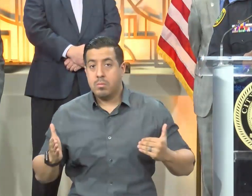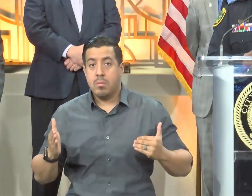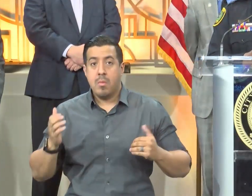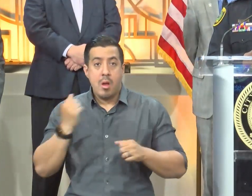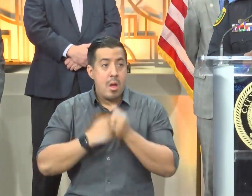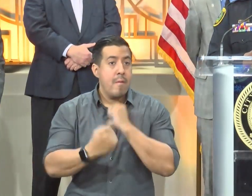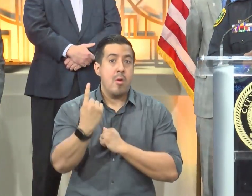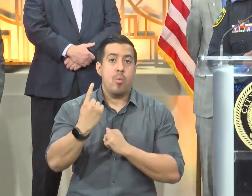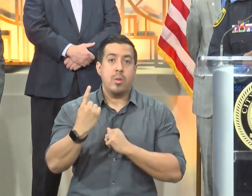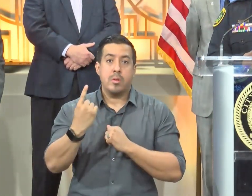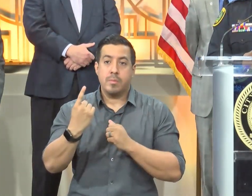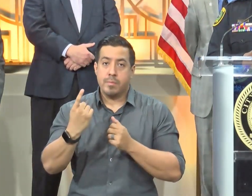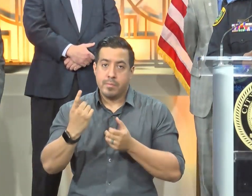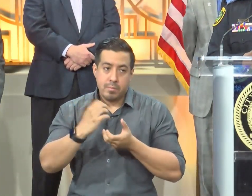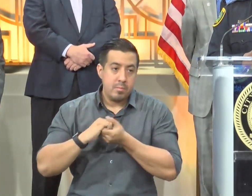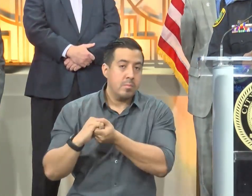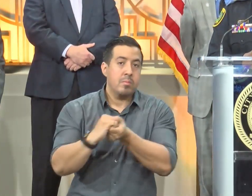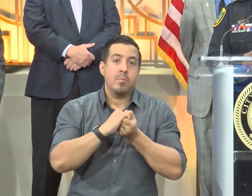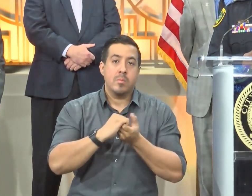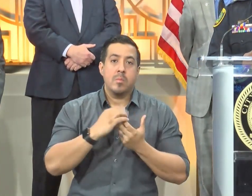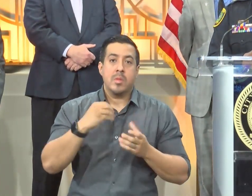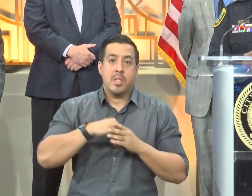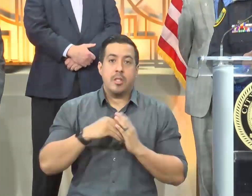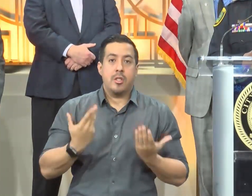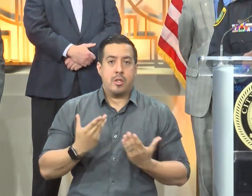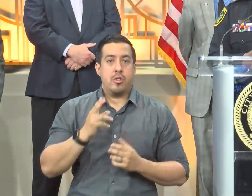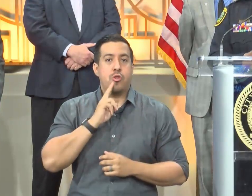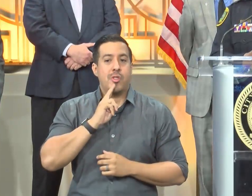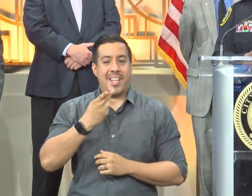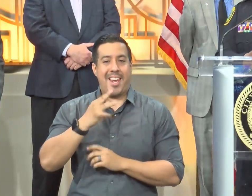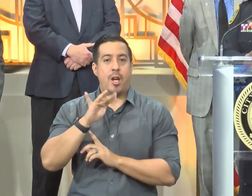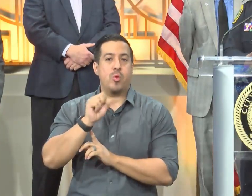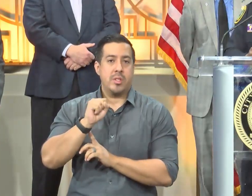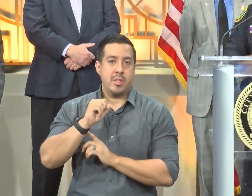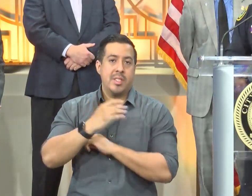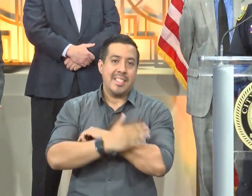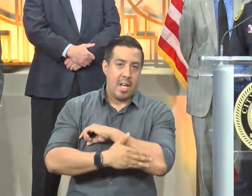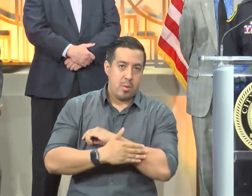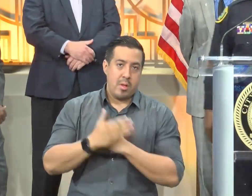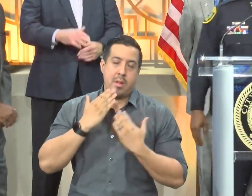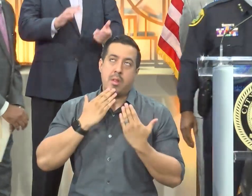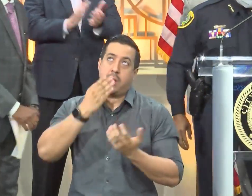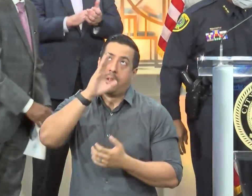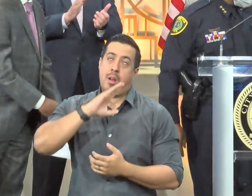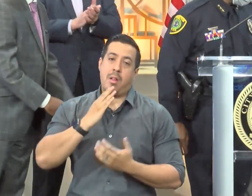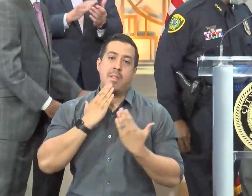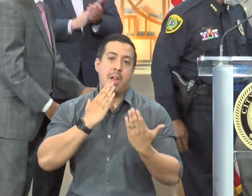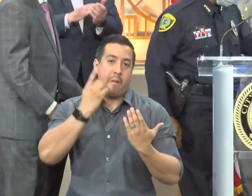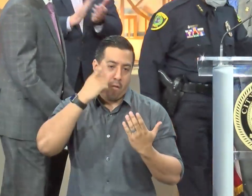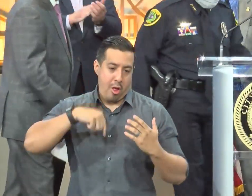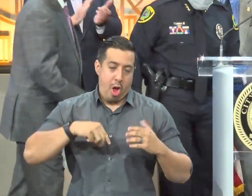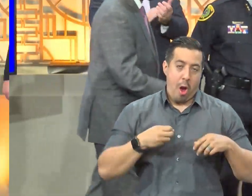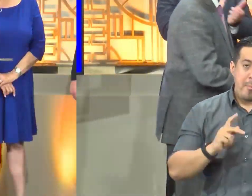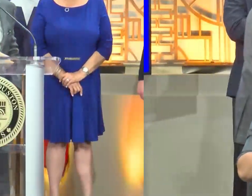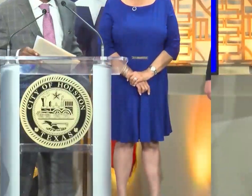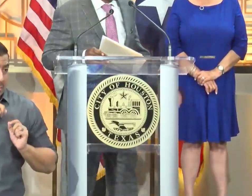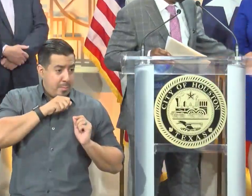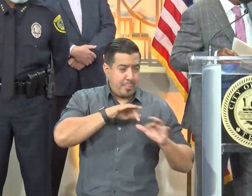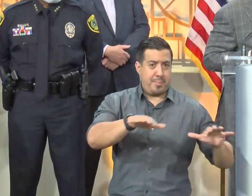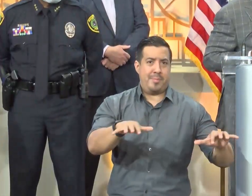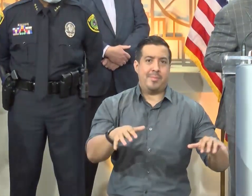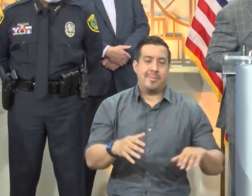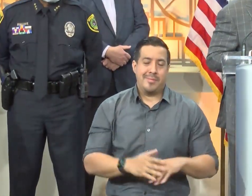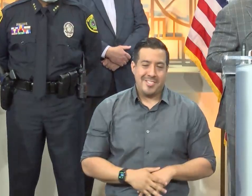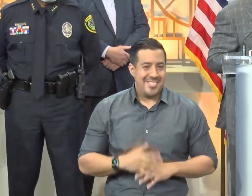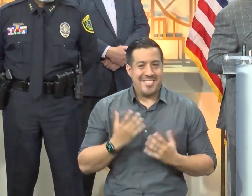everybody together in Houston, Harris County. Thank God and thank you for the opportunity. Matt. Let